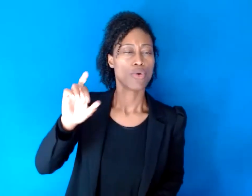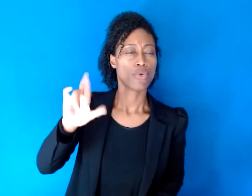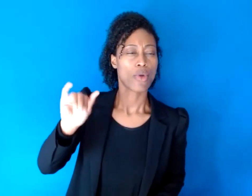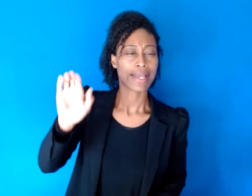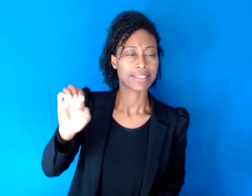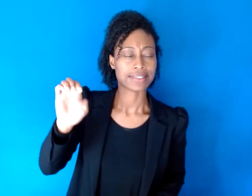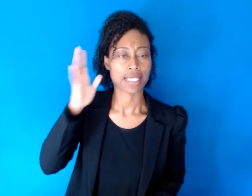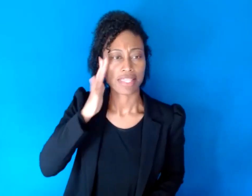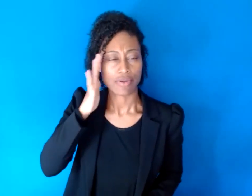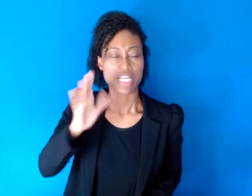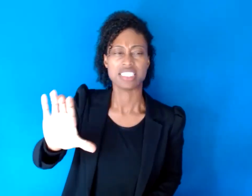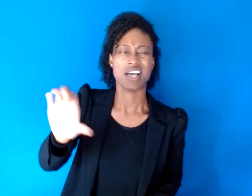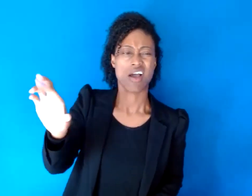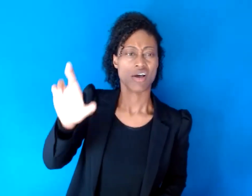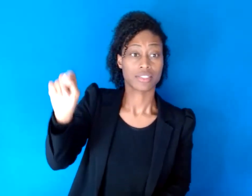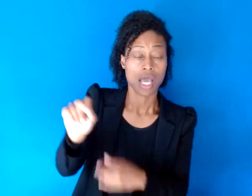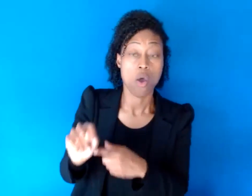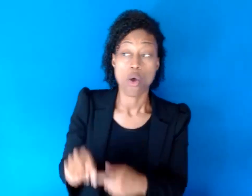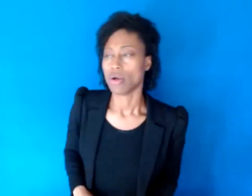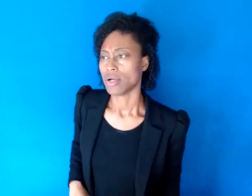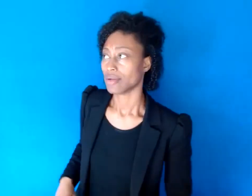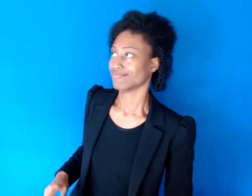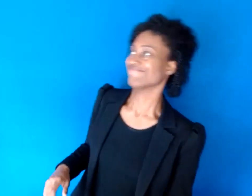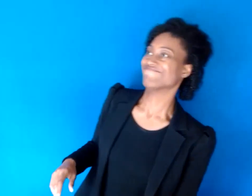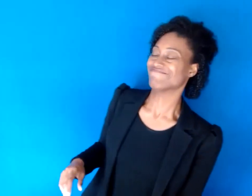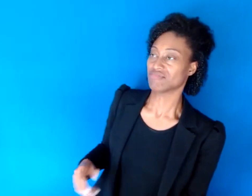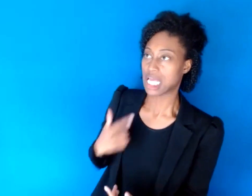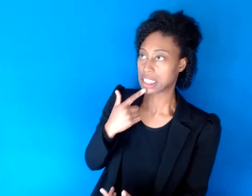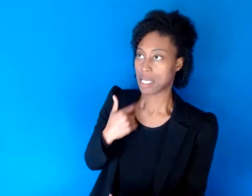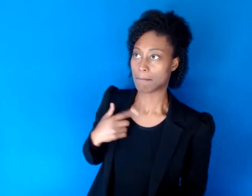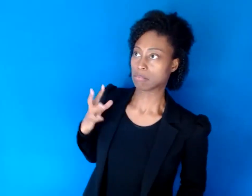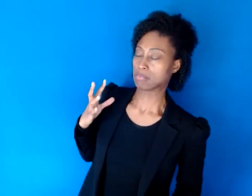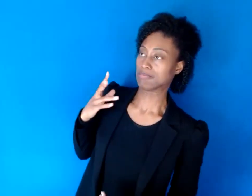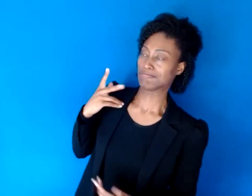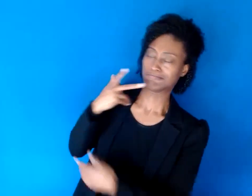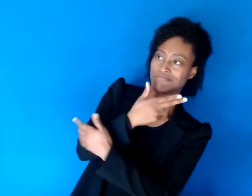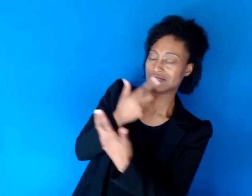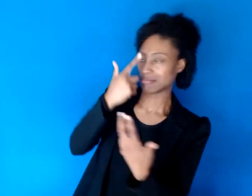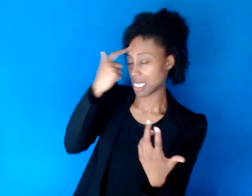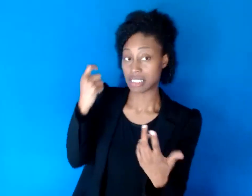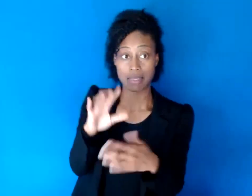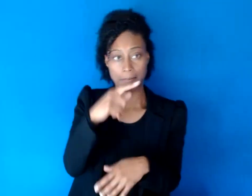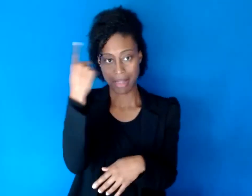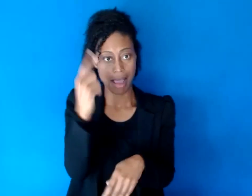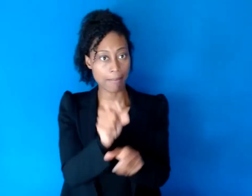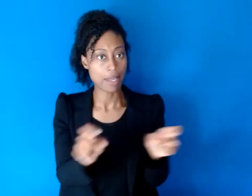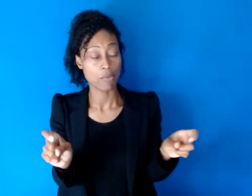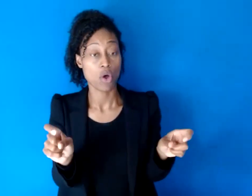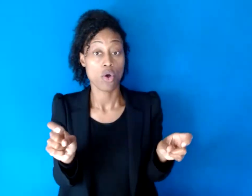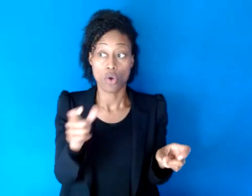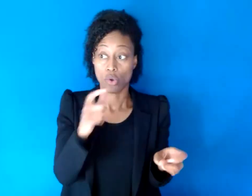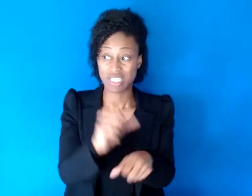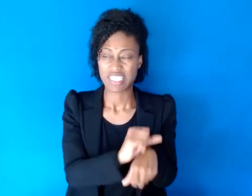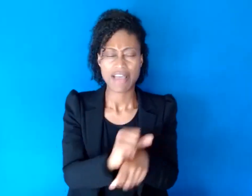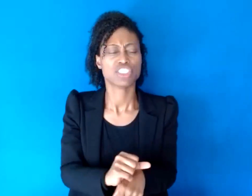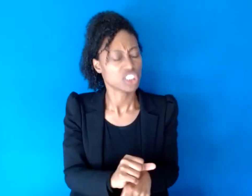because it's something that black people or people who are enslaved at a point should just get